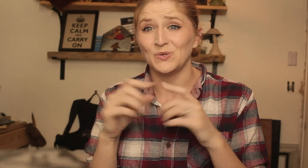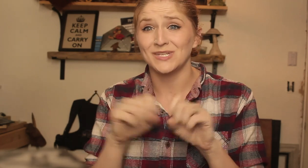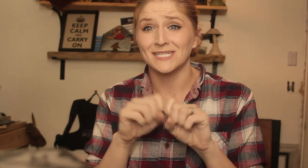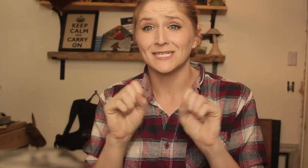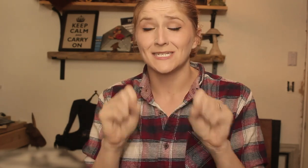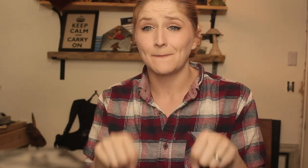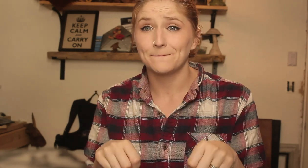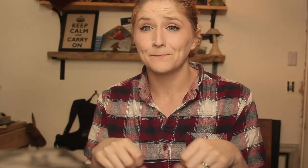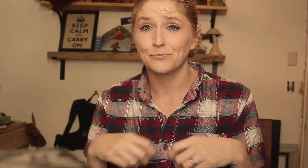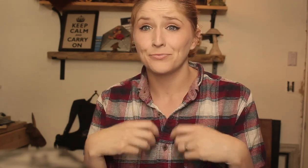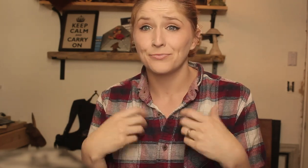the system.